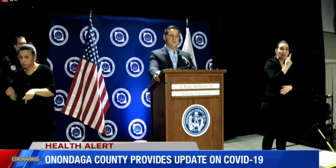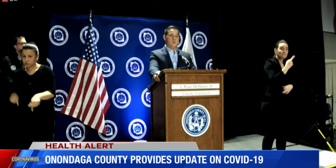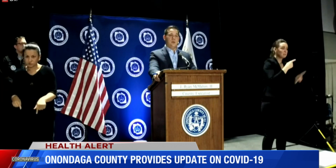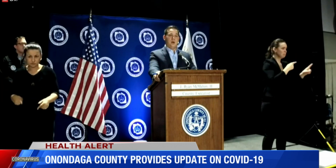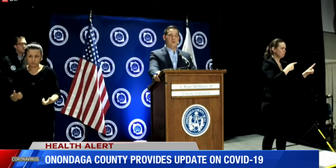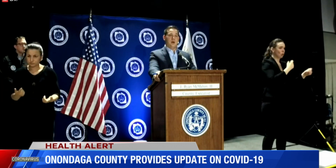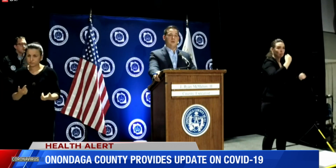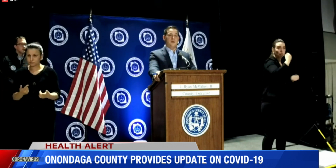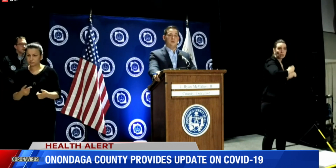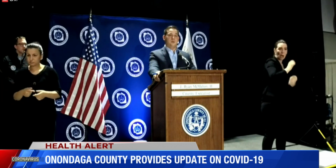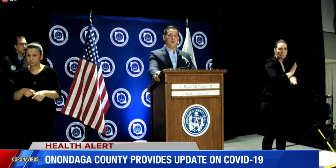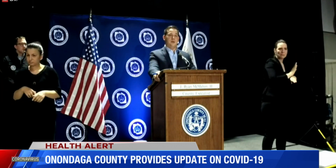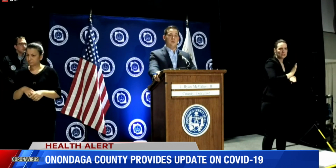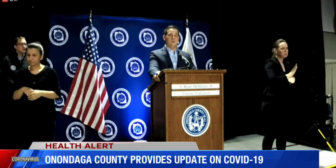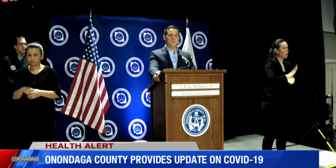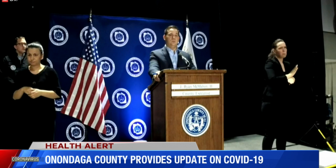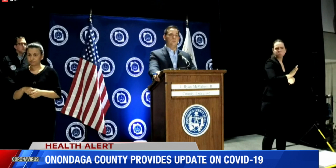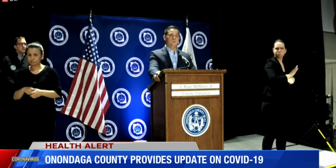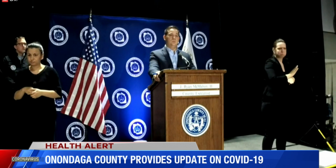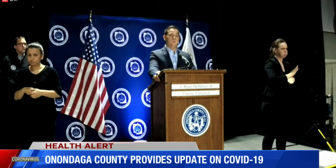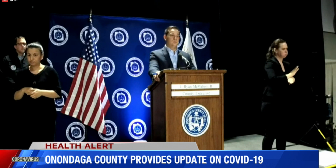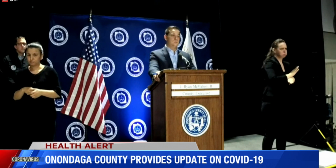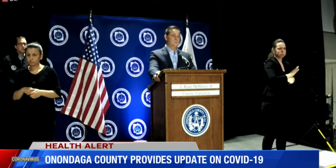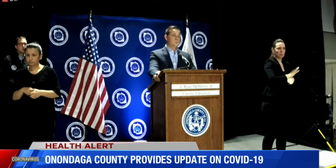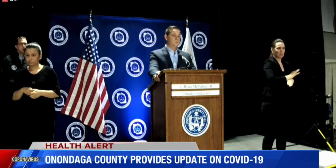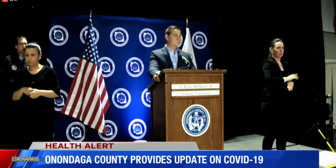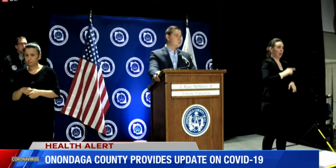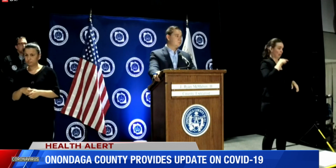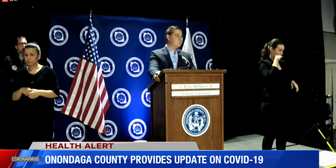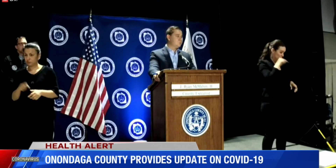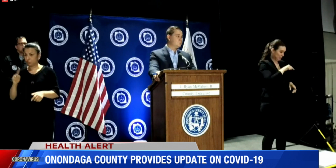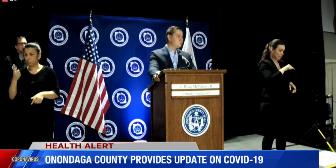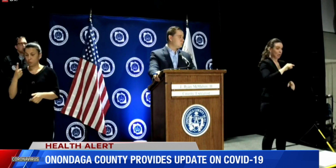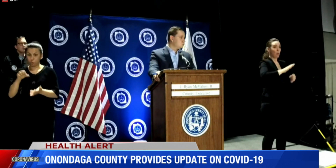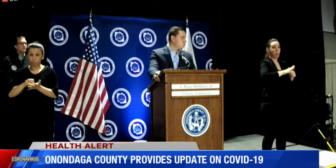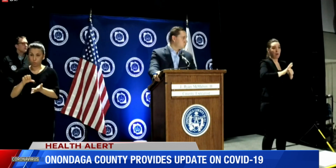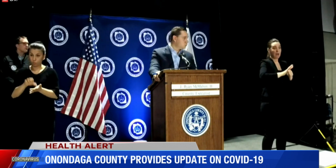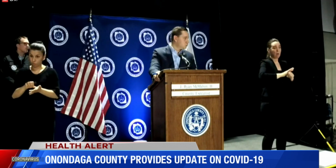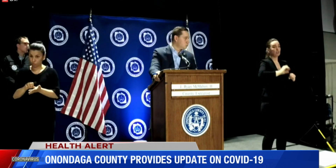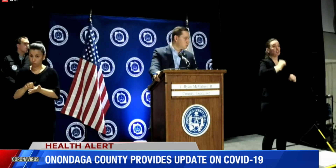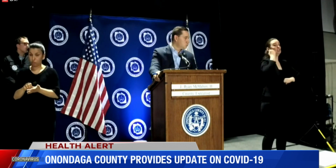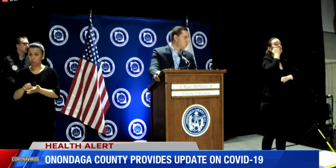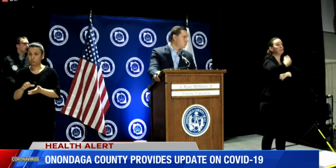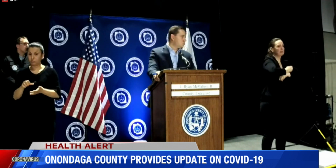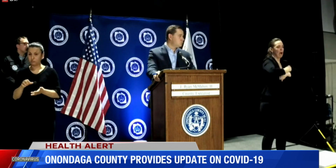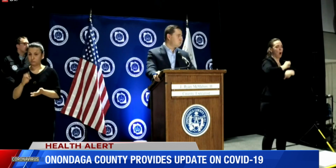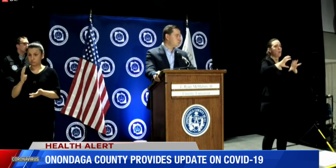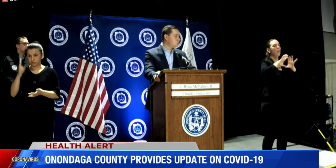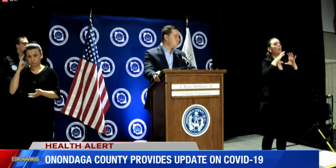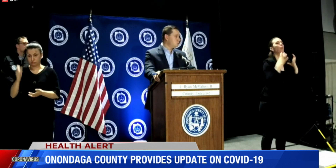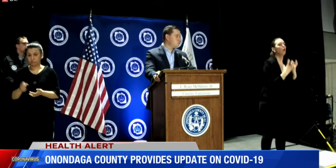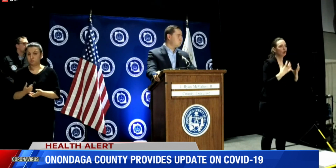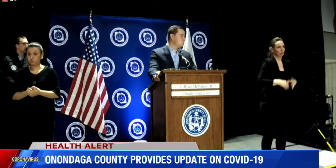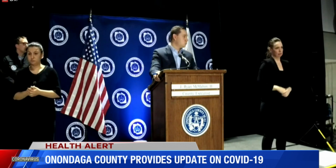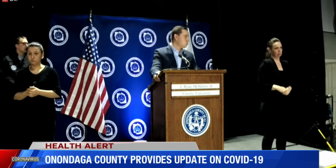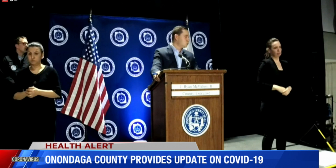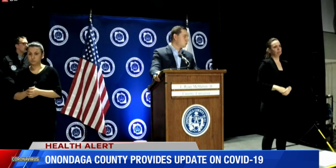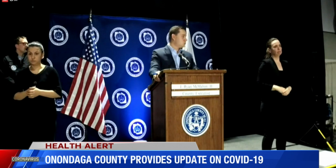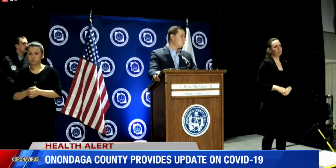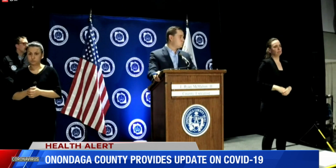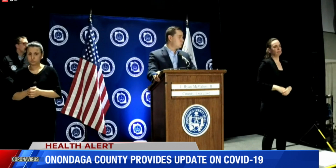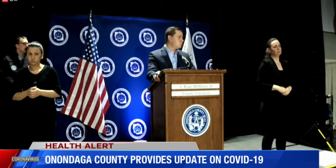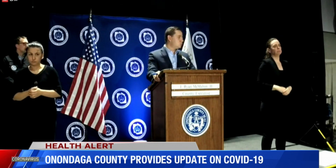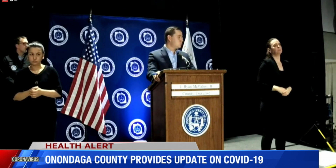this is really uncharted territory, Andrew. With Ryan, Madison, it looks like there's pretty